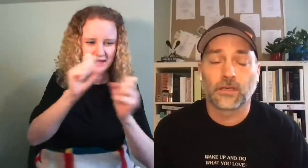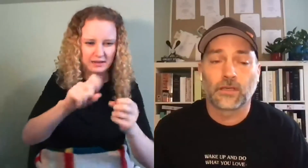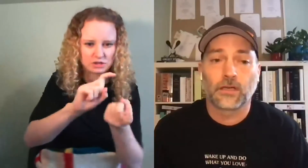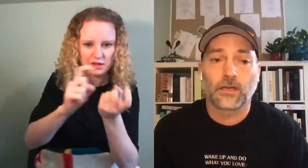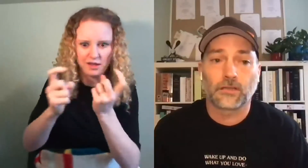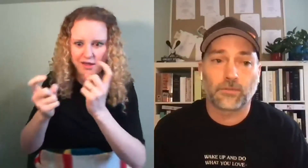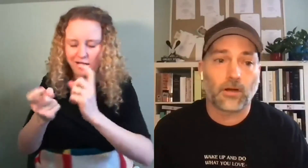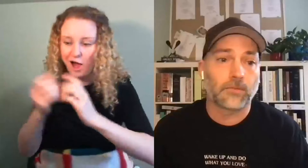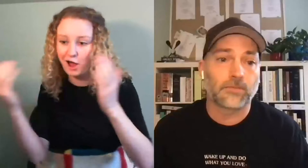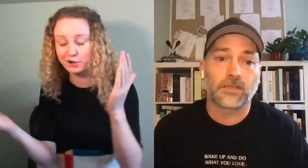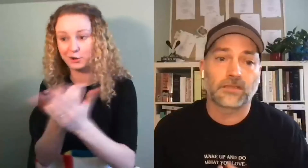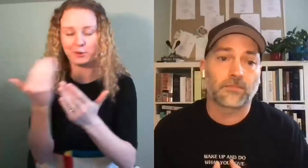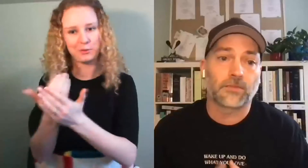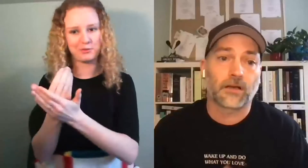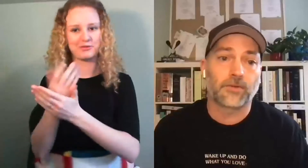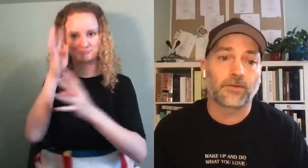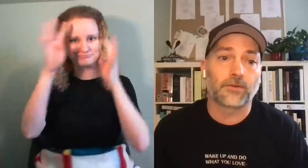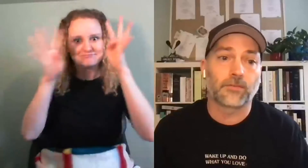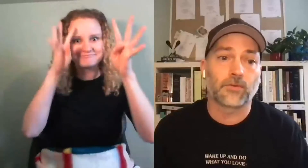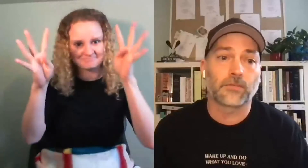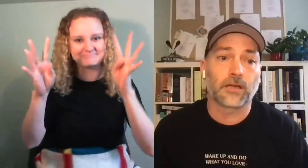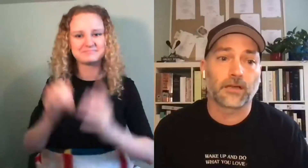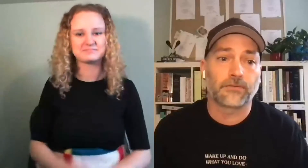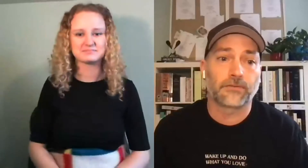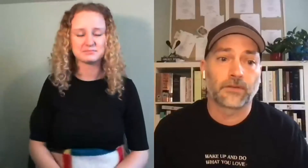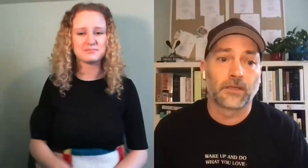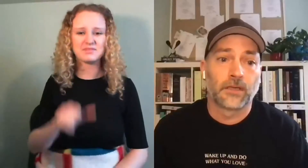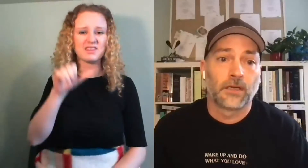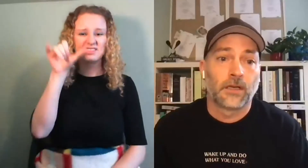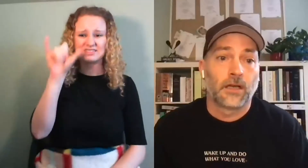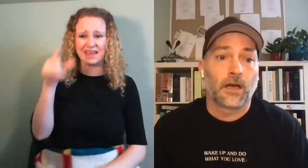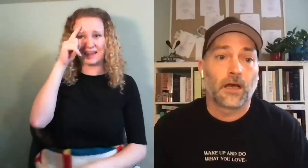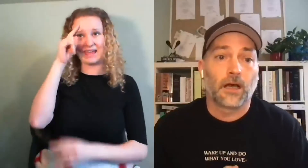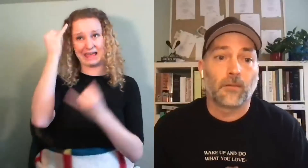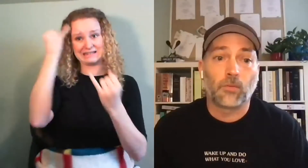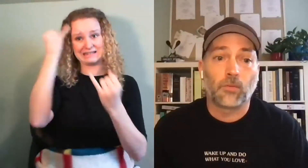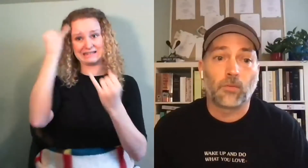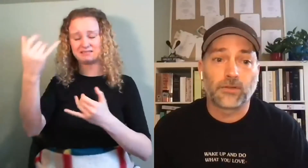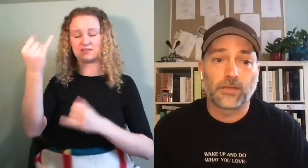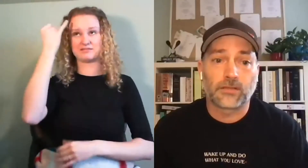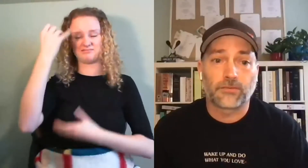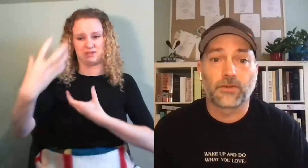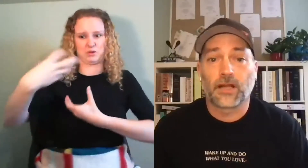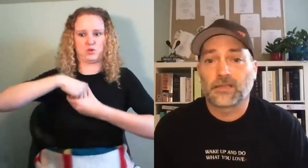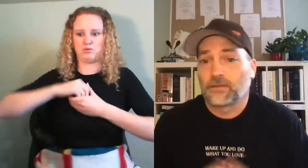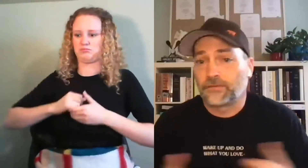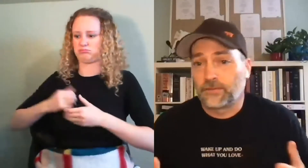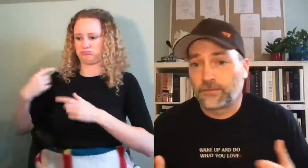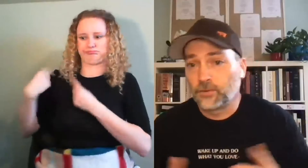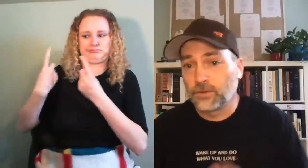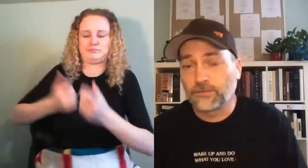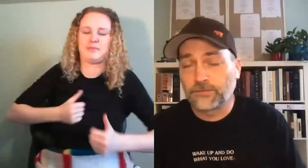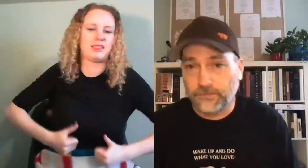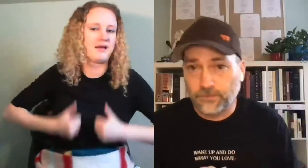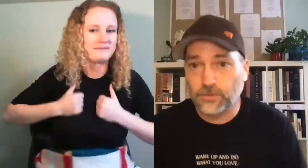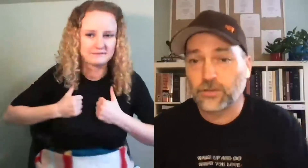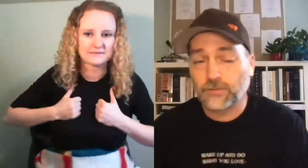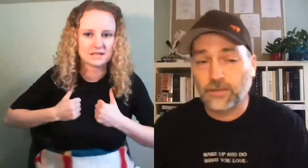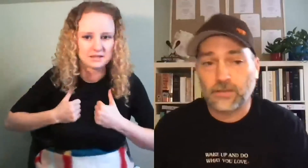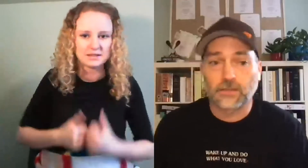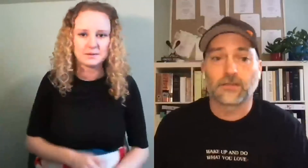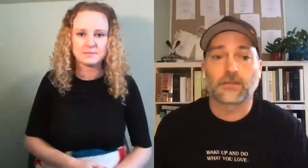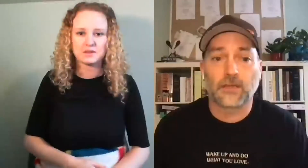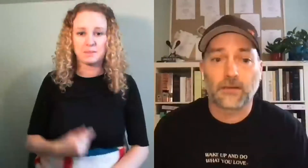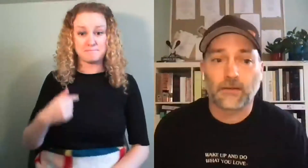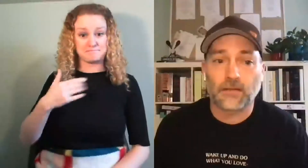solutions to problems, and it's something I've been doing most of my life. I'm hoping to do this through the lens of food and food